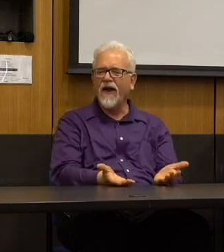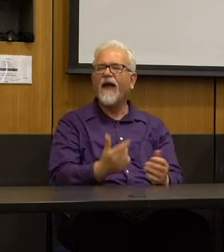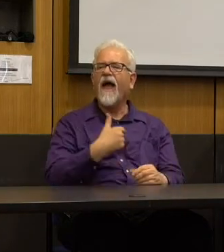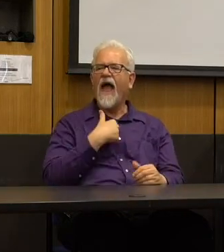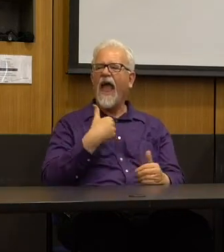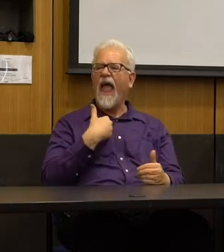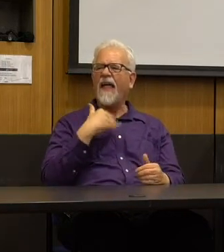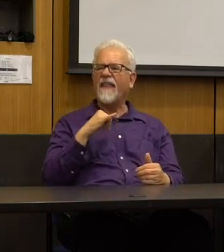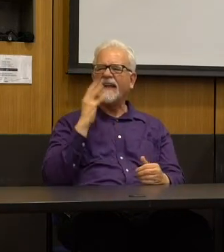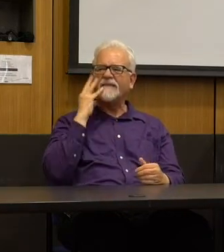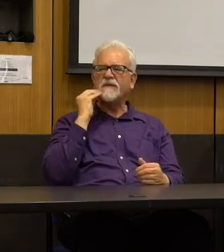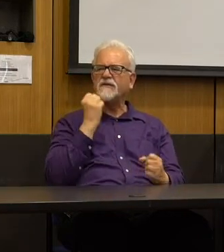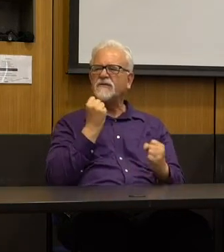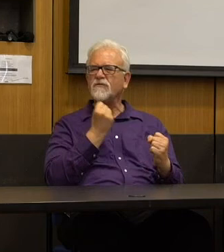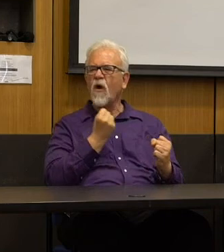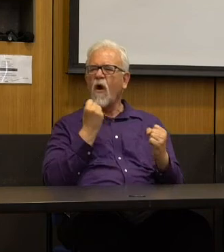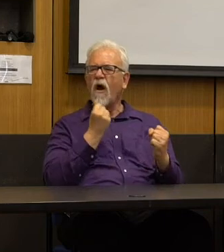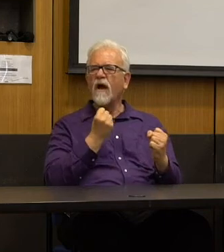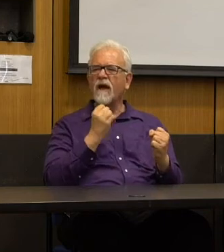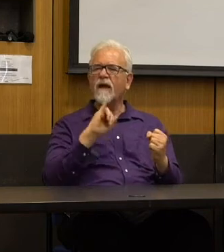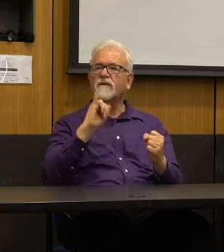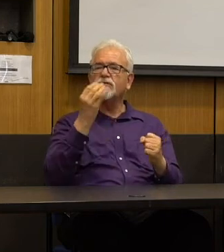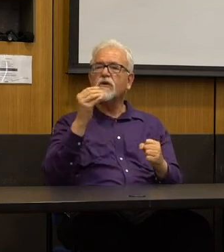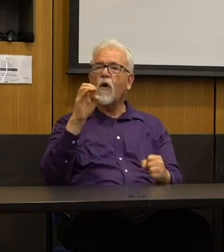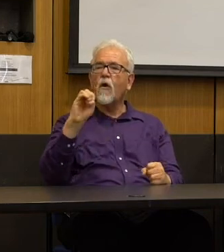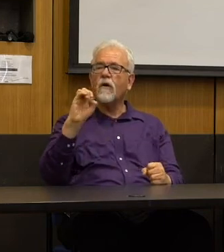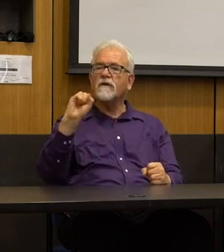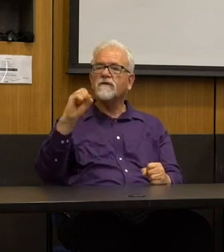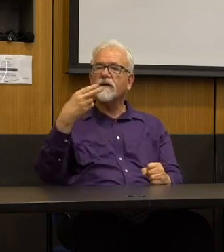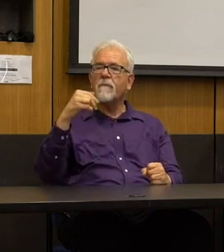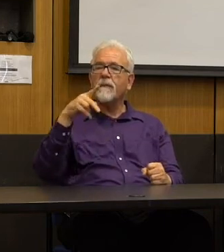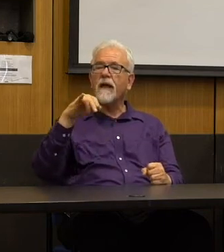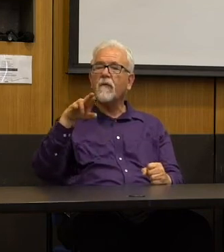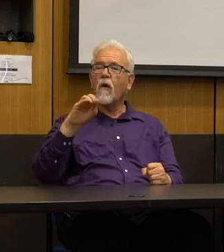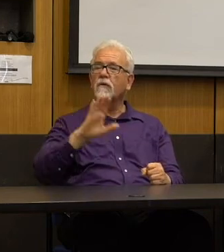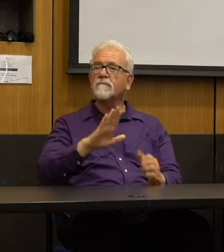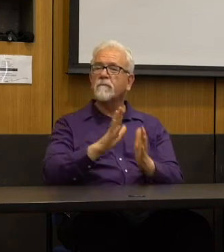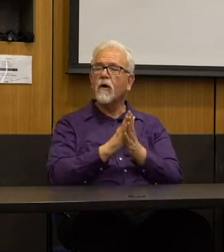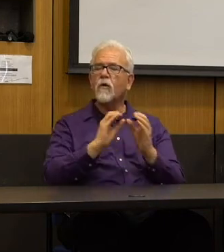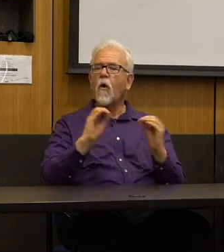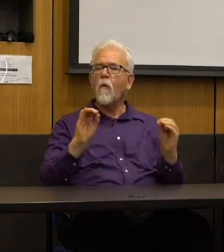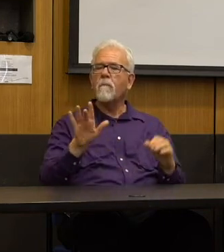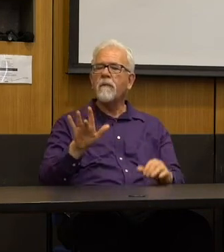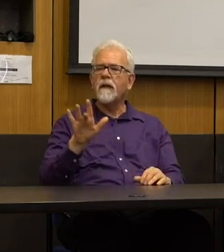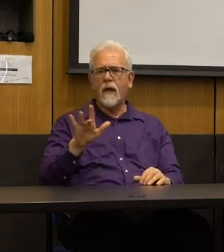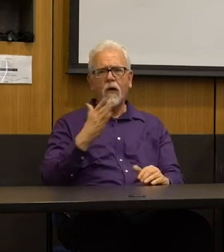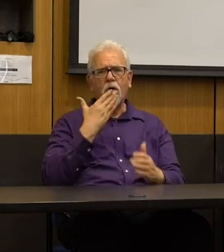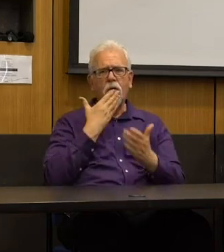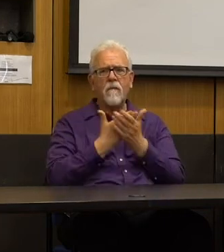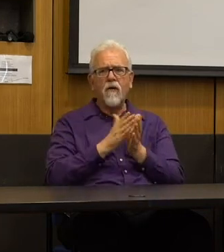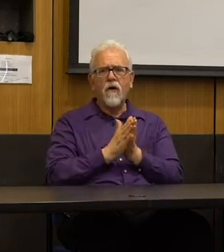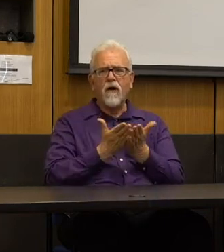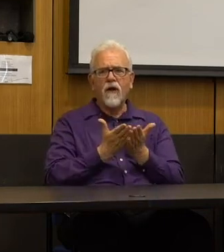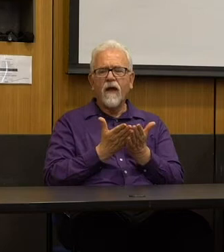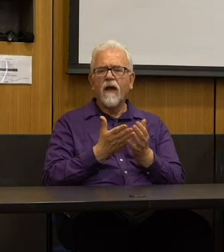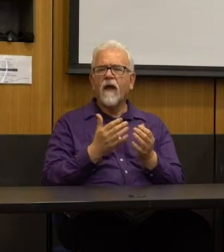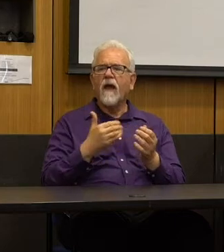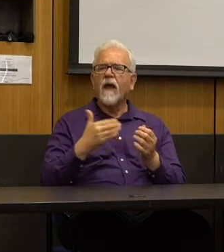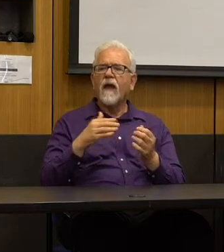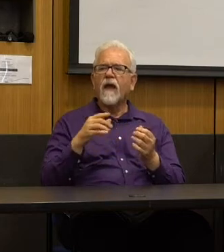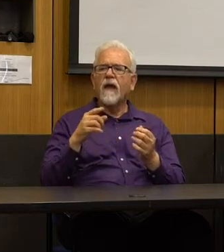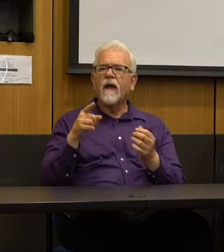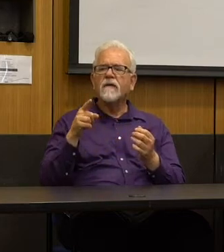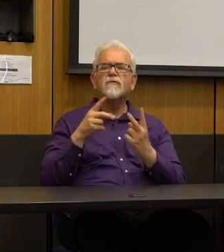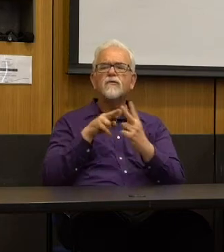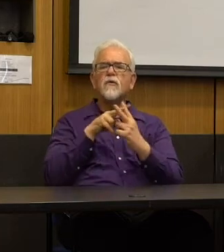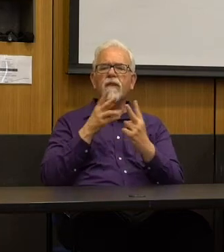that experience very strongly in Joe Shapiro's book, No Pity, which is really a very good book. Where he,